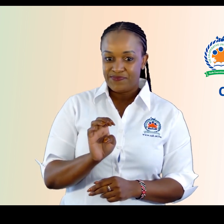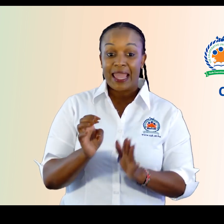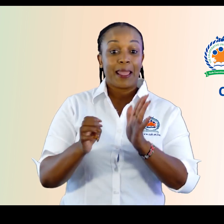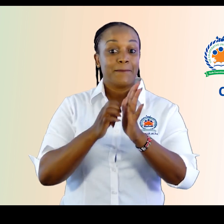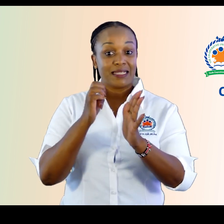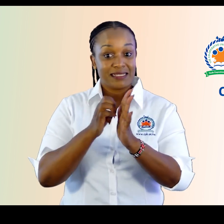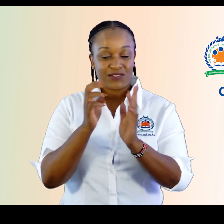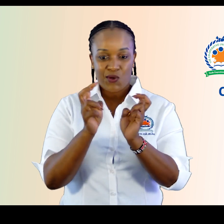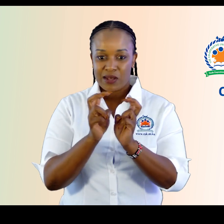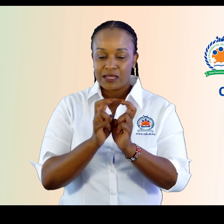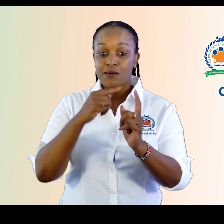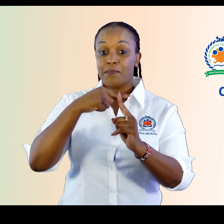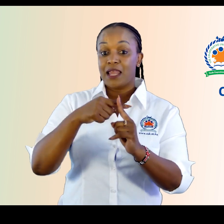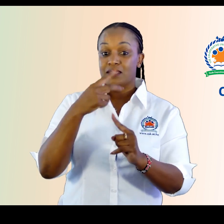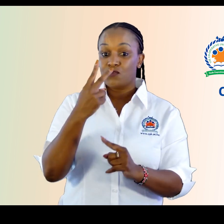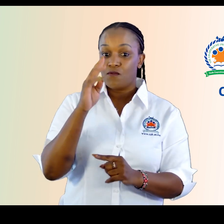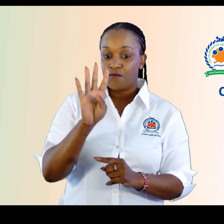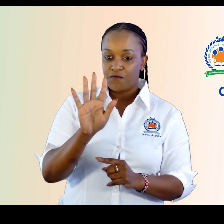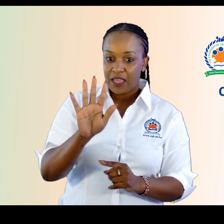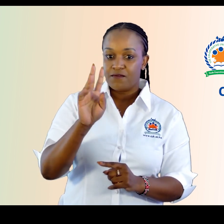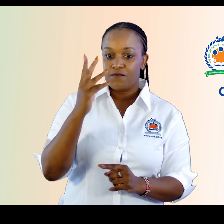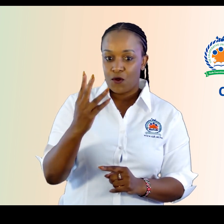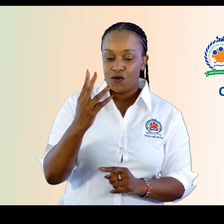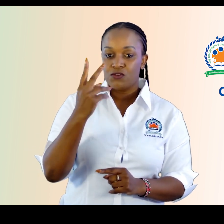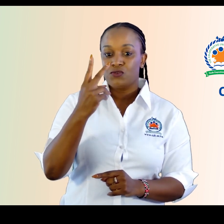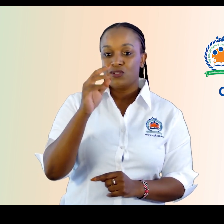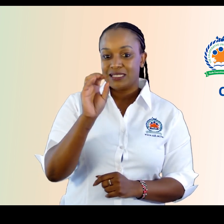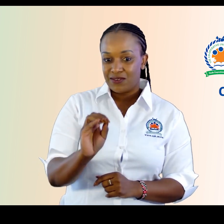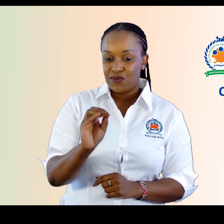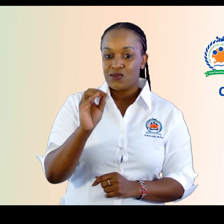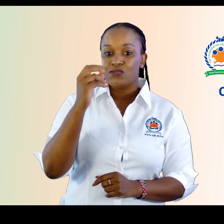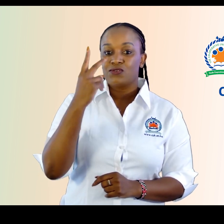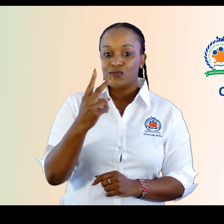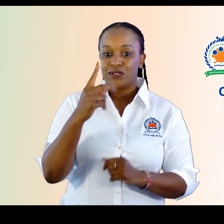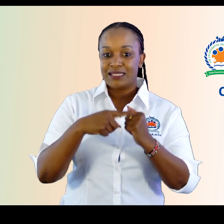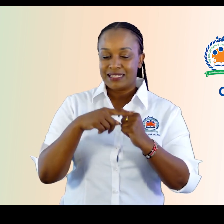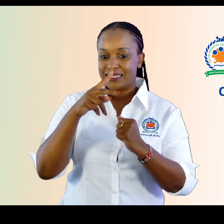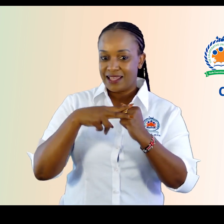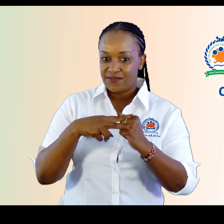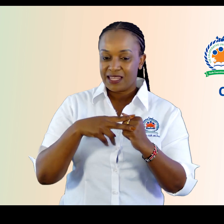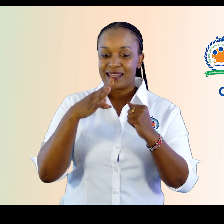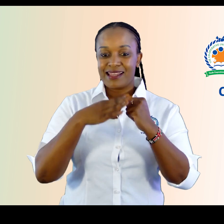h-unit@cuk.ac.ke. Emergency contact +254 20 267